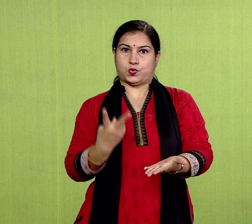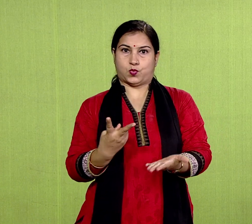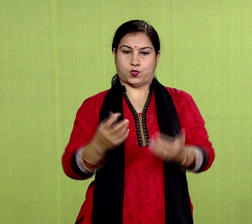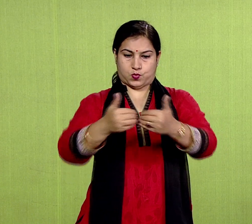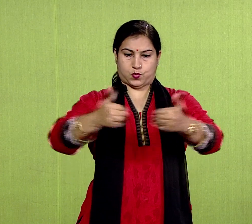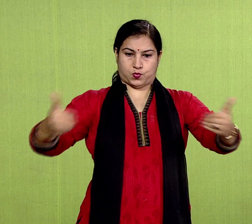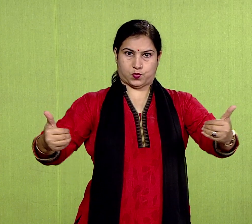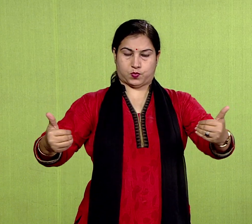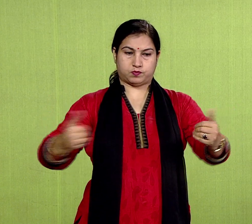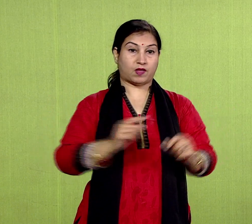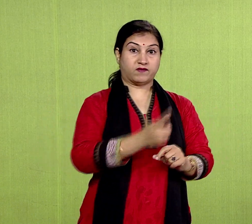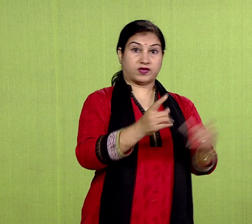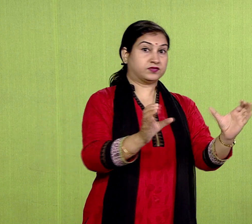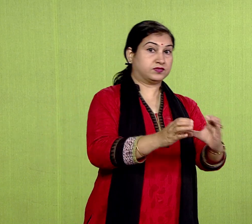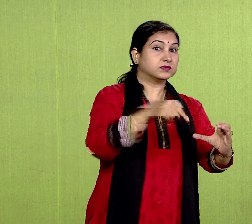The first part is early Vedic period